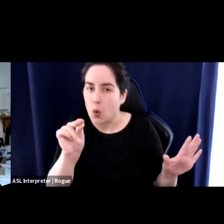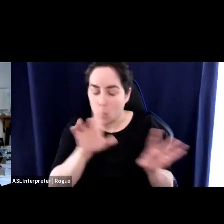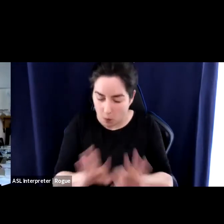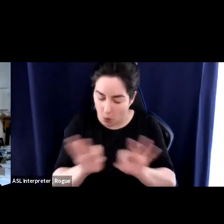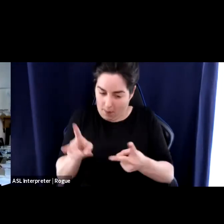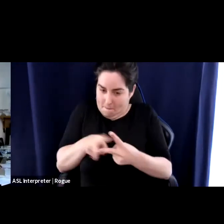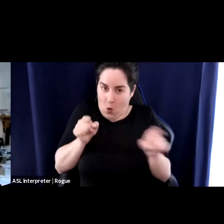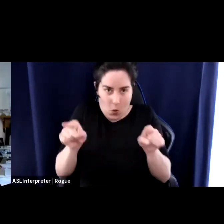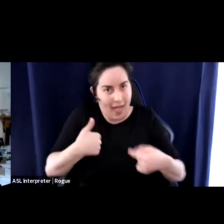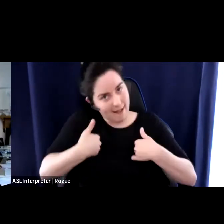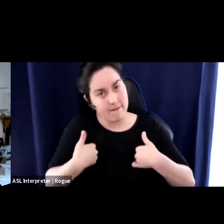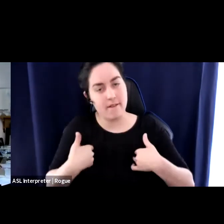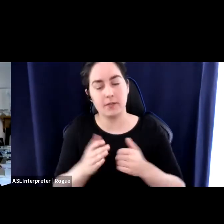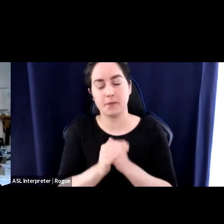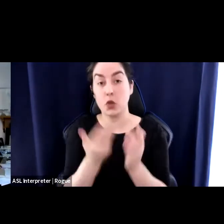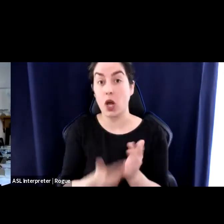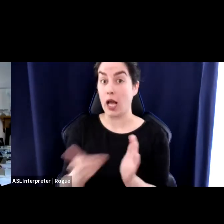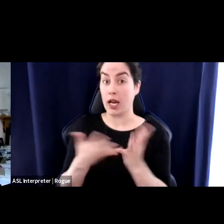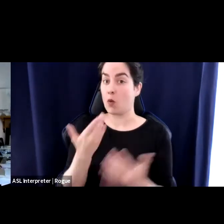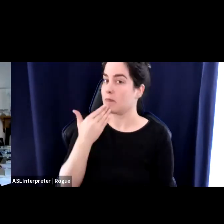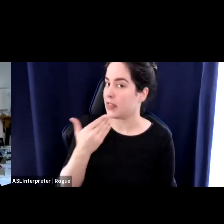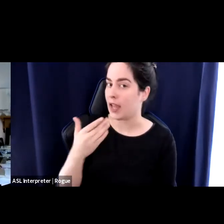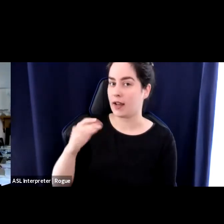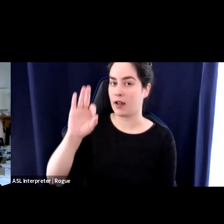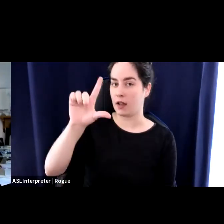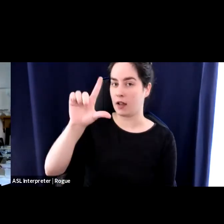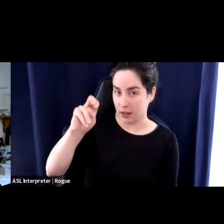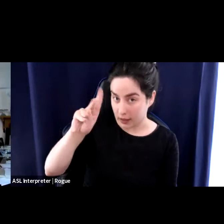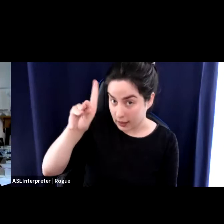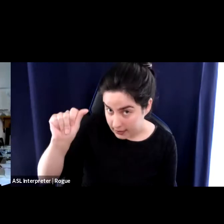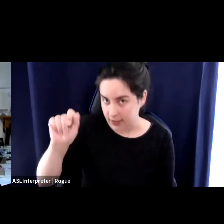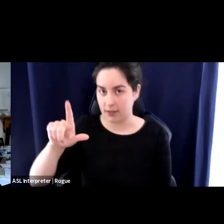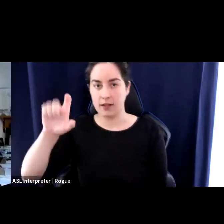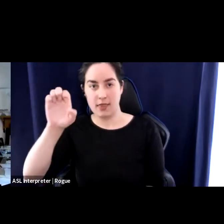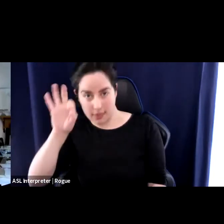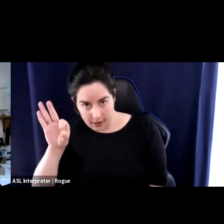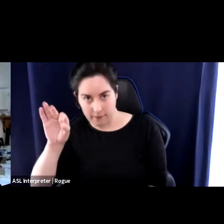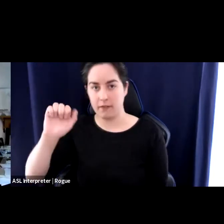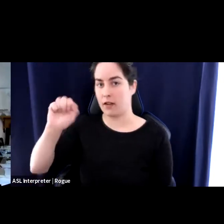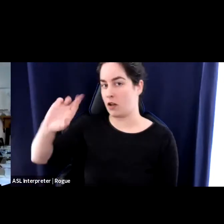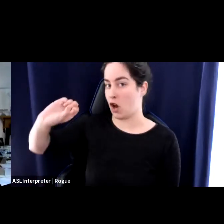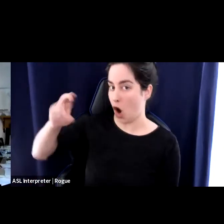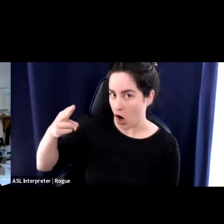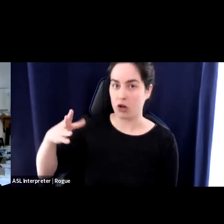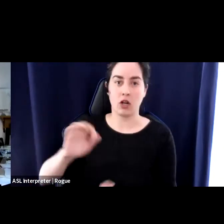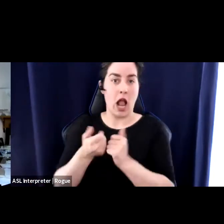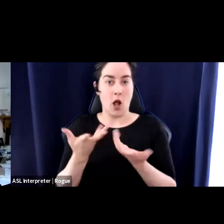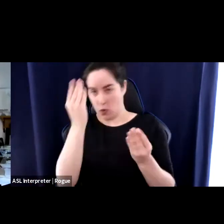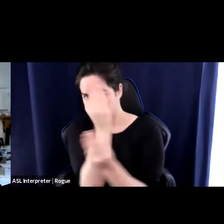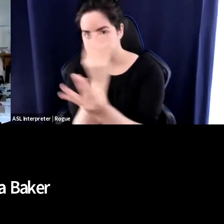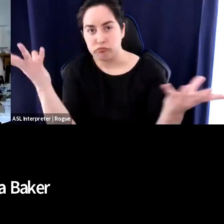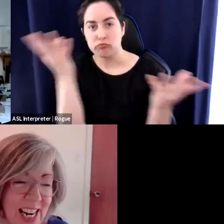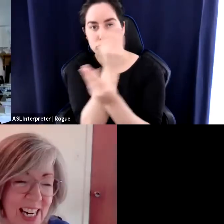I want to thank Linda and again, Leaf and Arch for the important work that you're doing to provide this kind of information to a wider